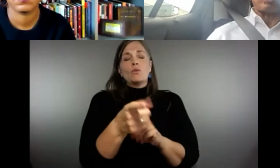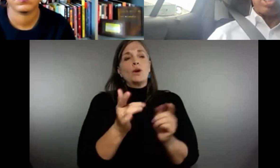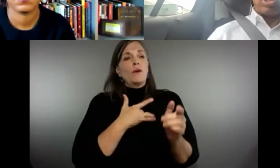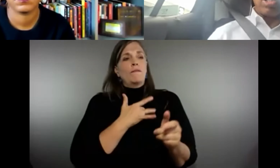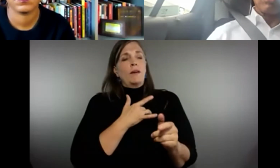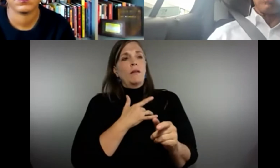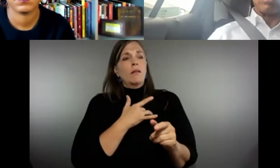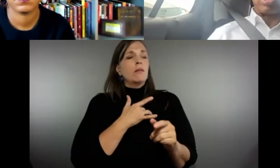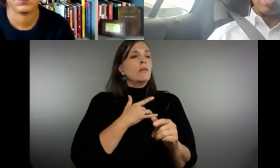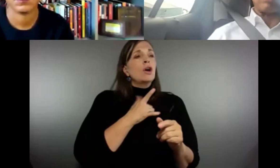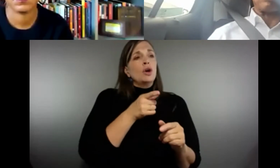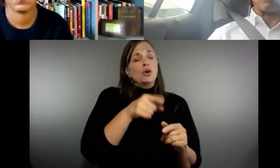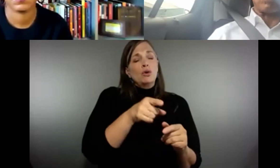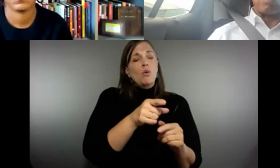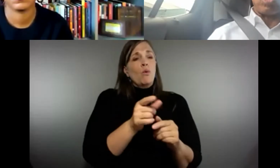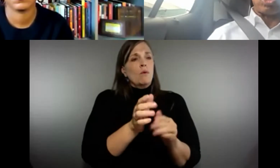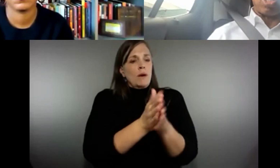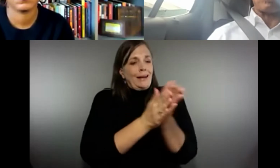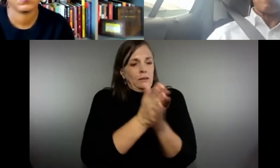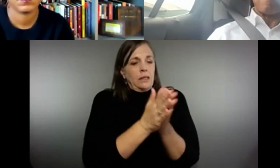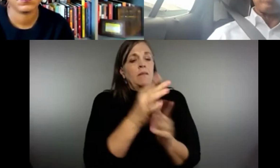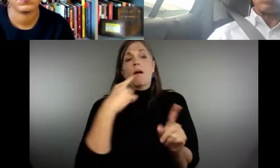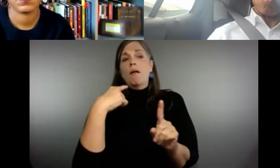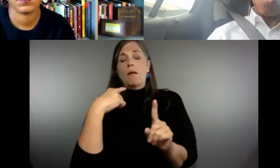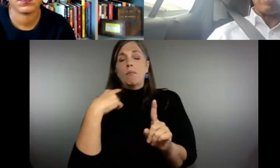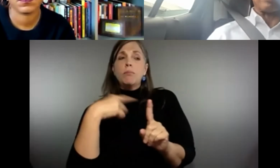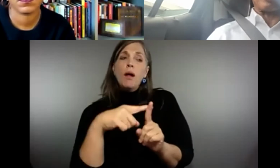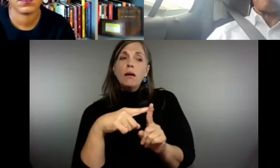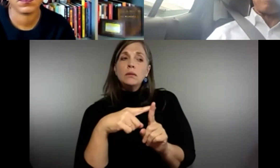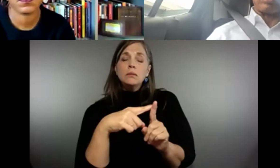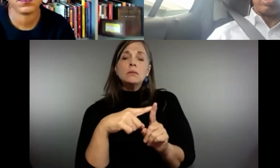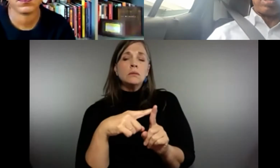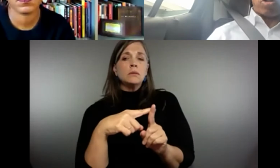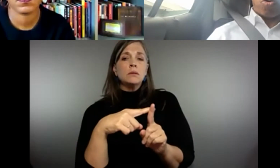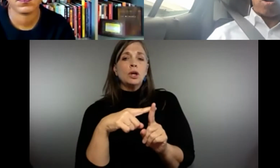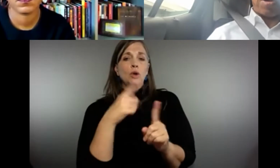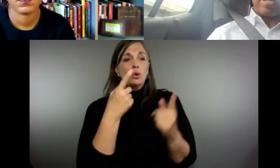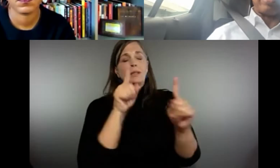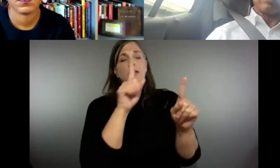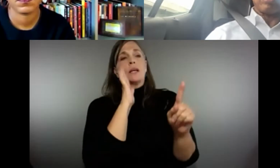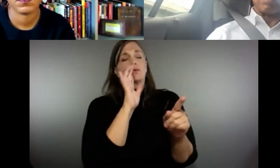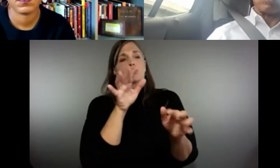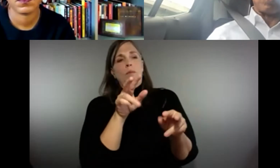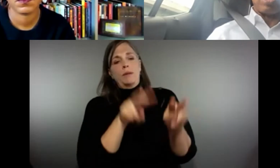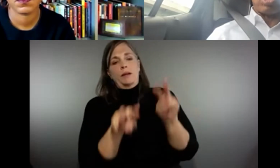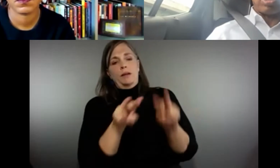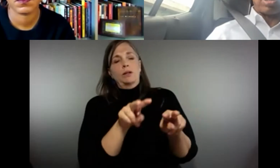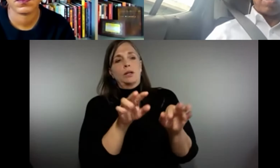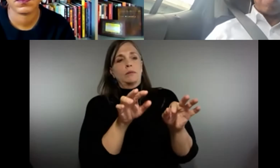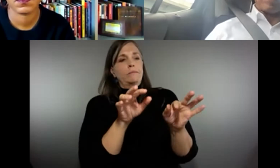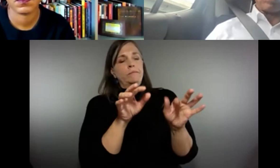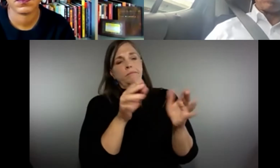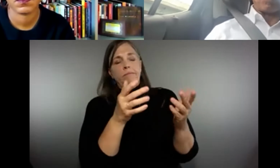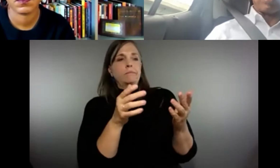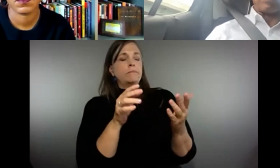and judge your success is going to be judged based on the collaborations that you are creating similar to what i just